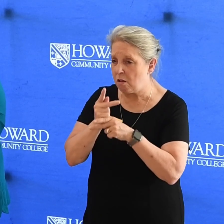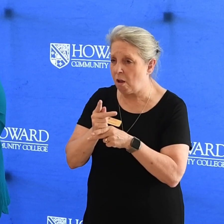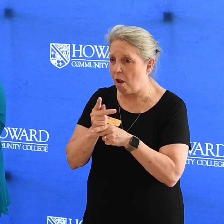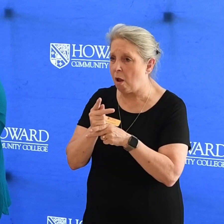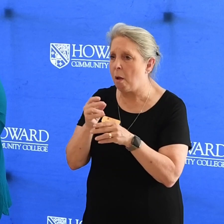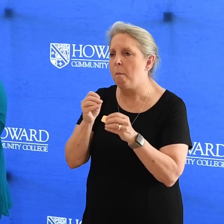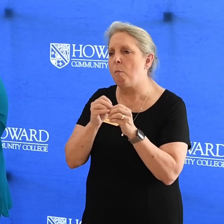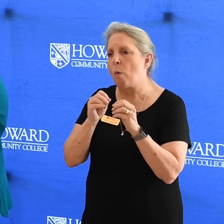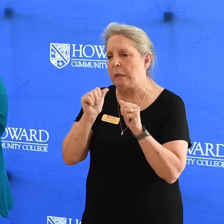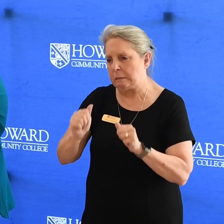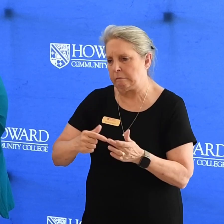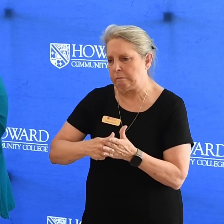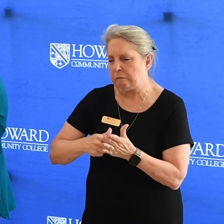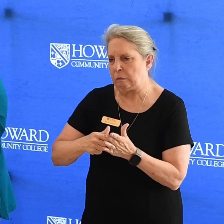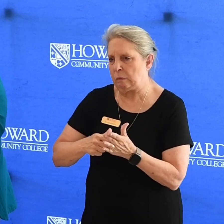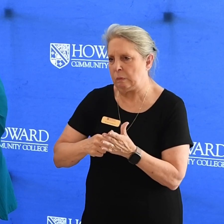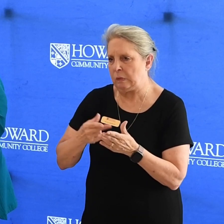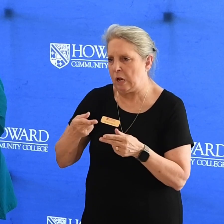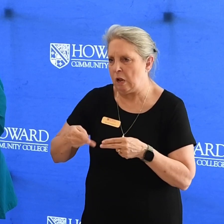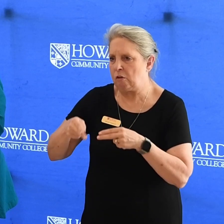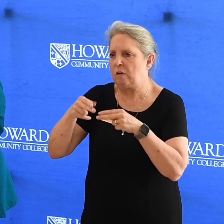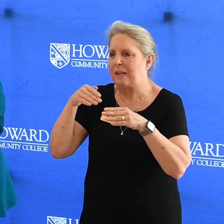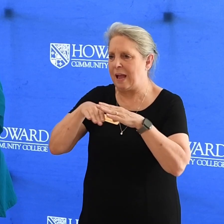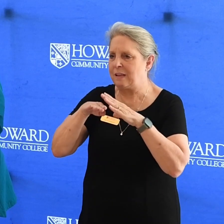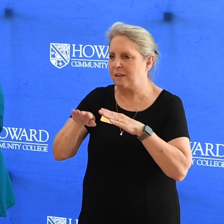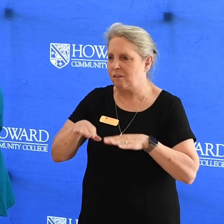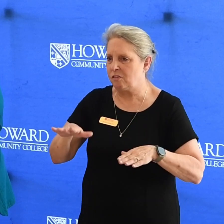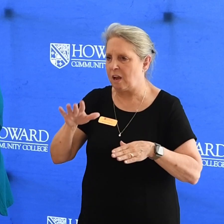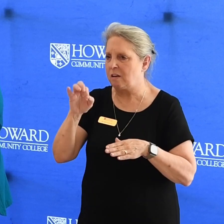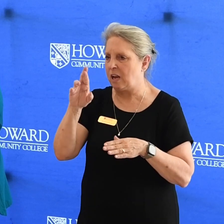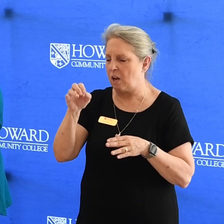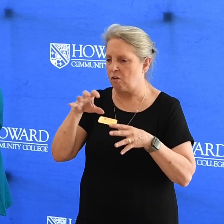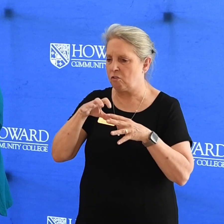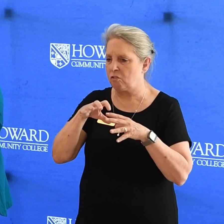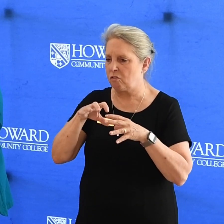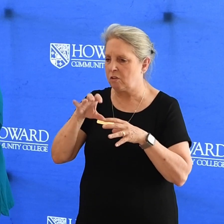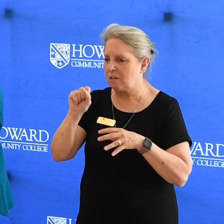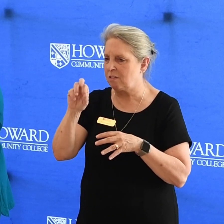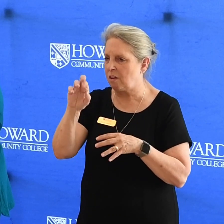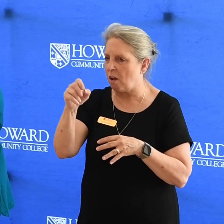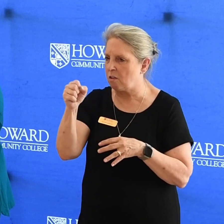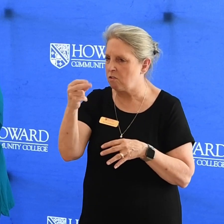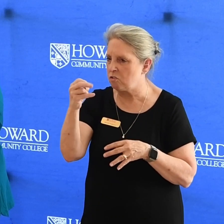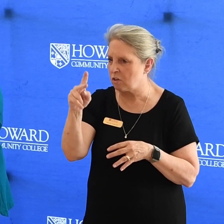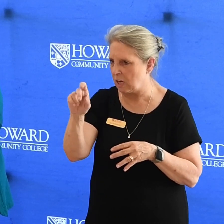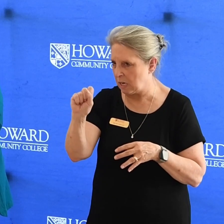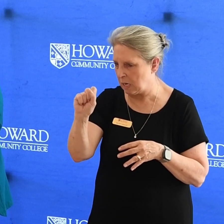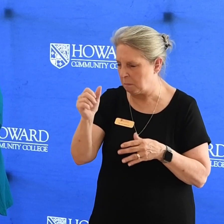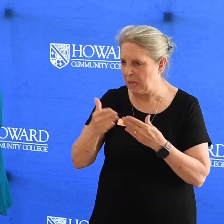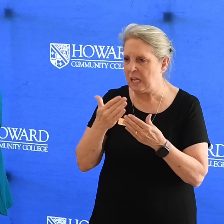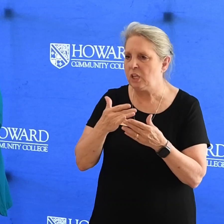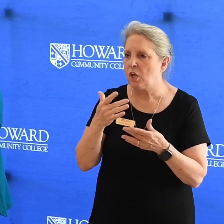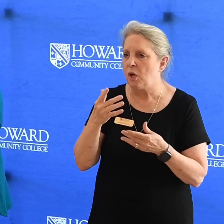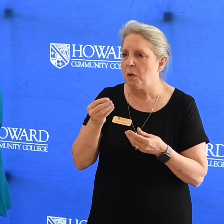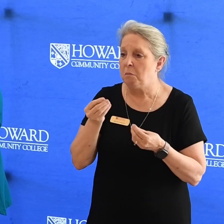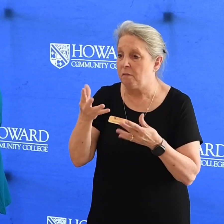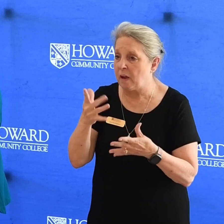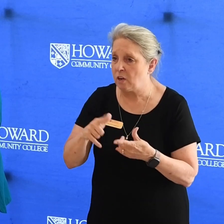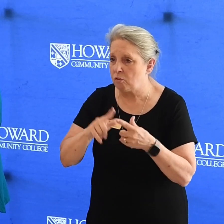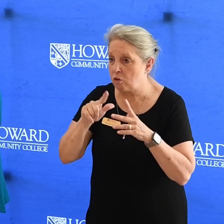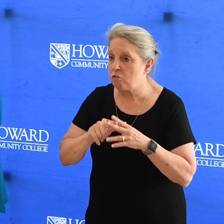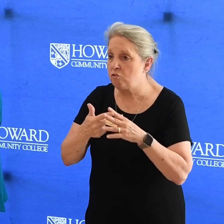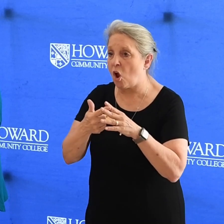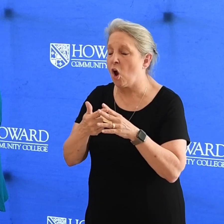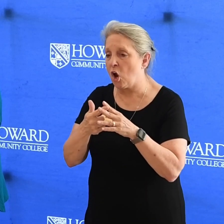more affordable, increasing access to childcare scholarships, making it easier for providers to